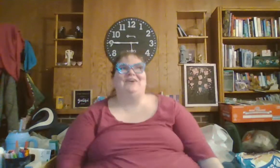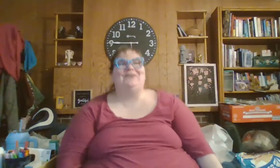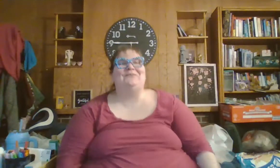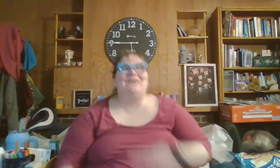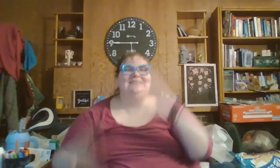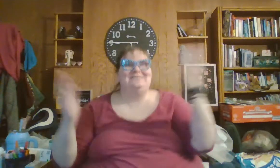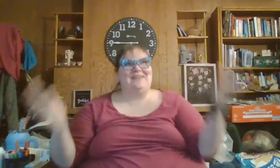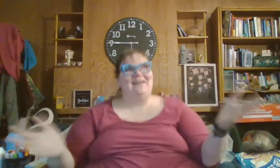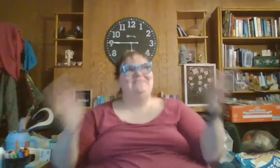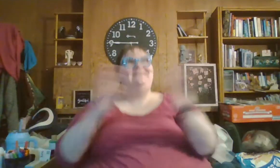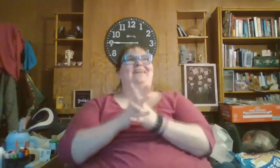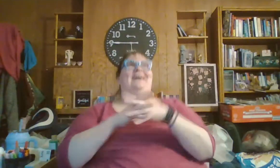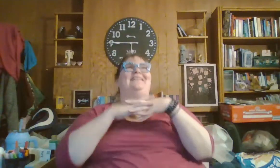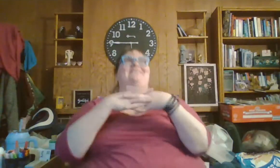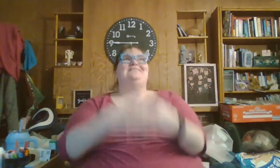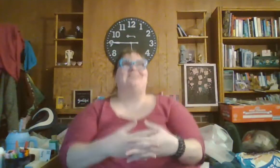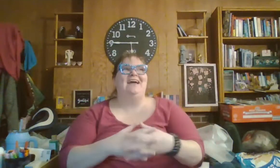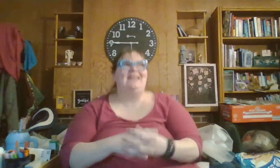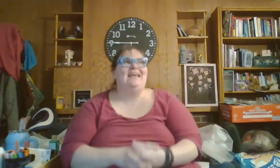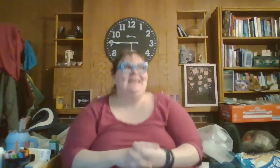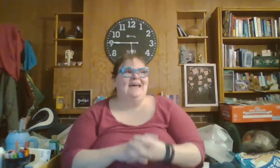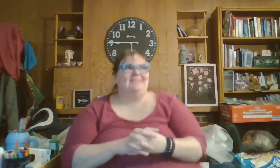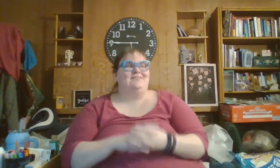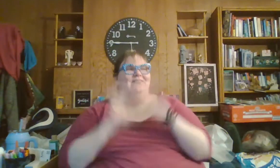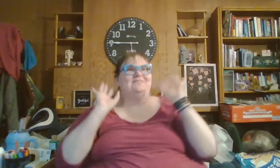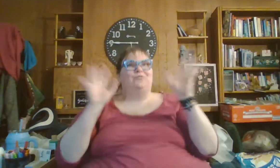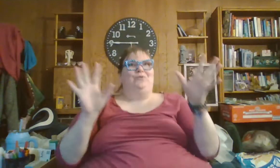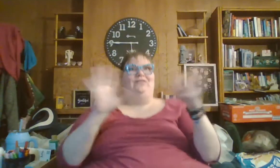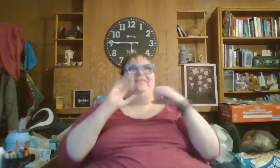So got to meet Kendra today, and that was great. And so these are both like